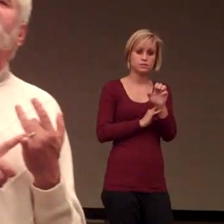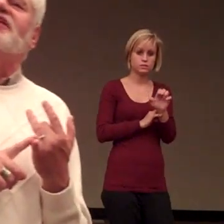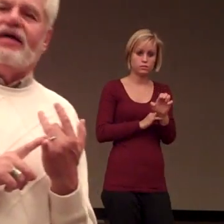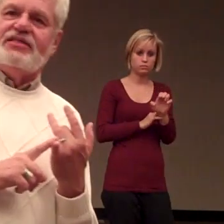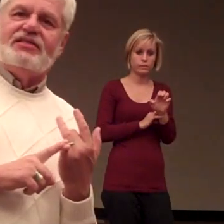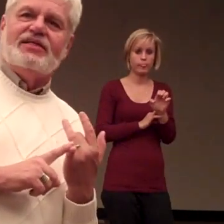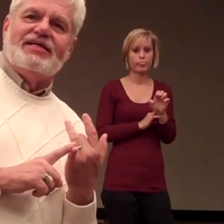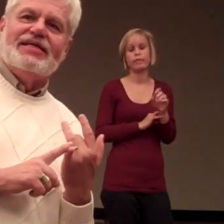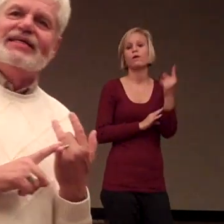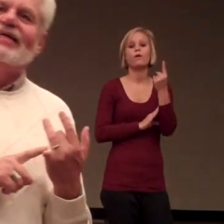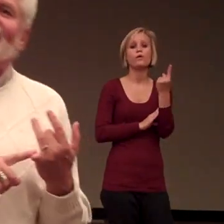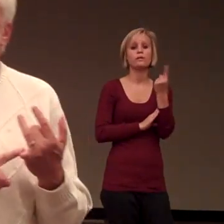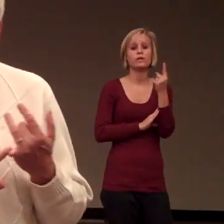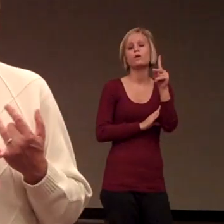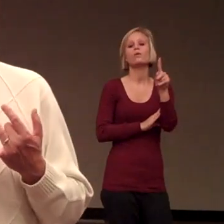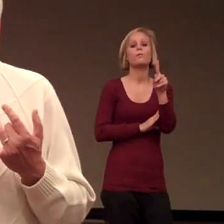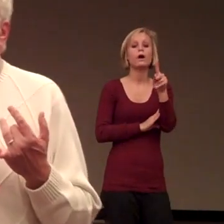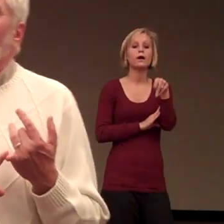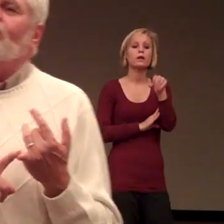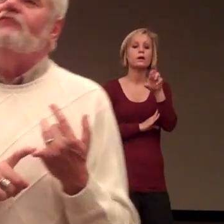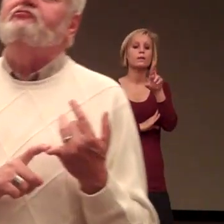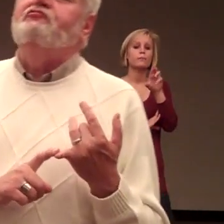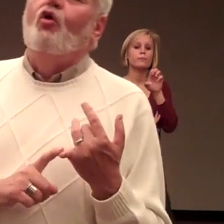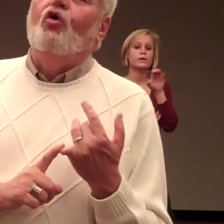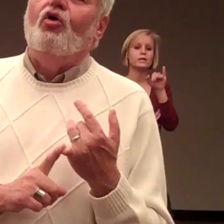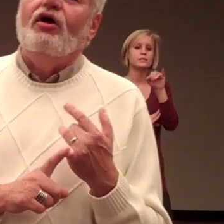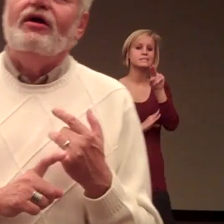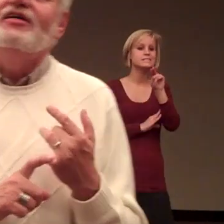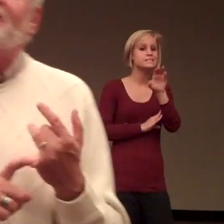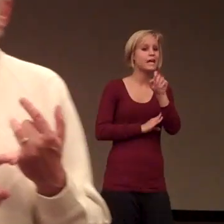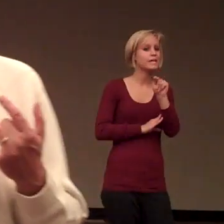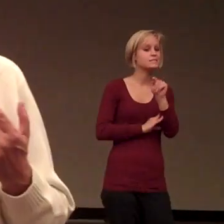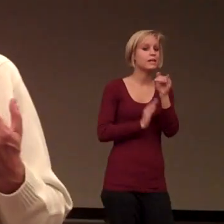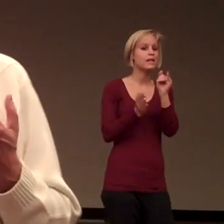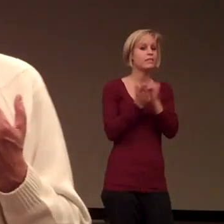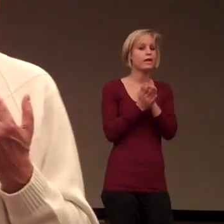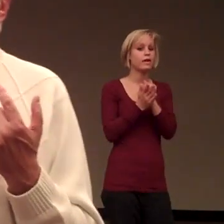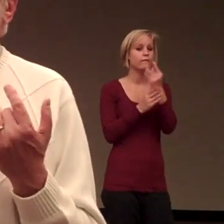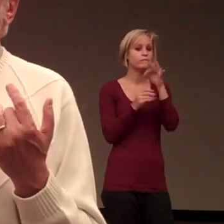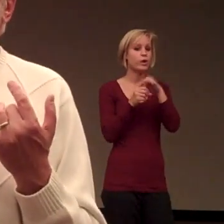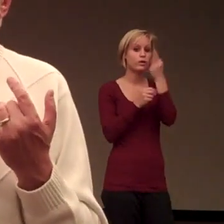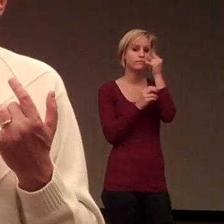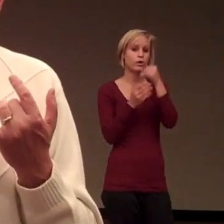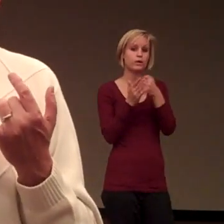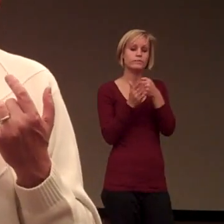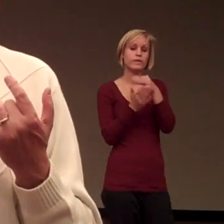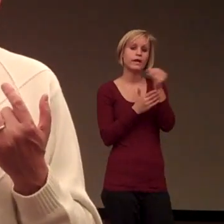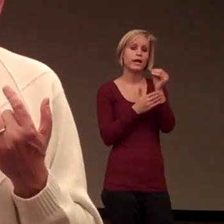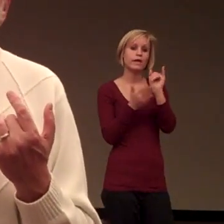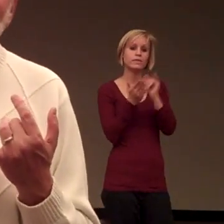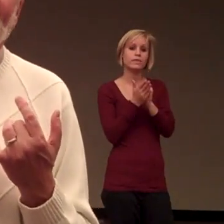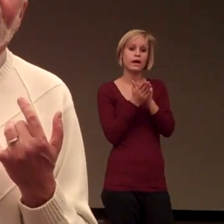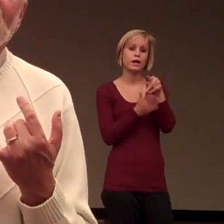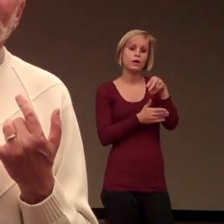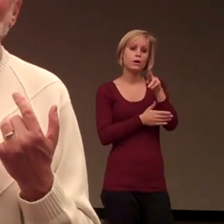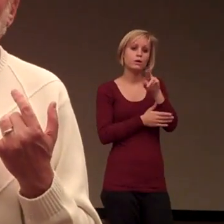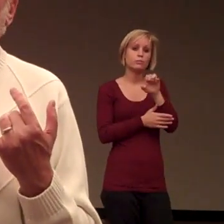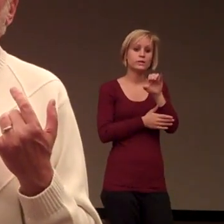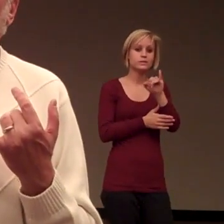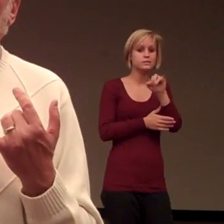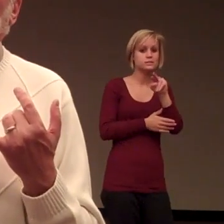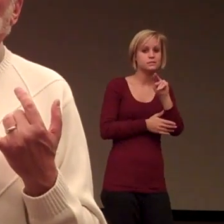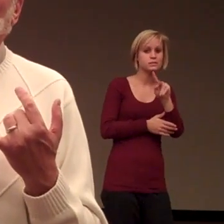one precinct that voted for secession. And that precinct was in what